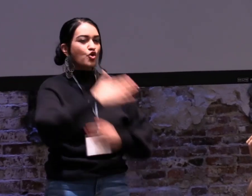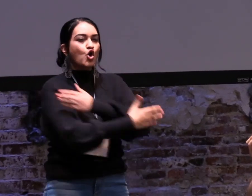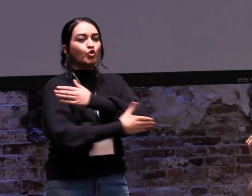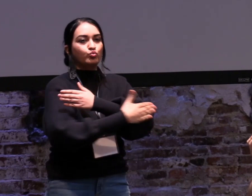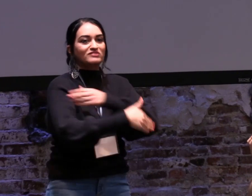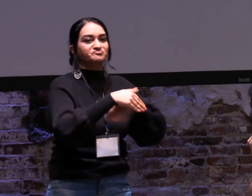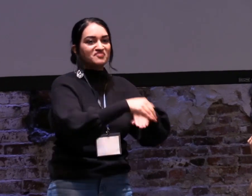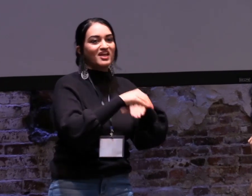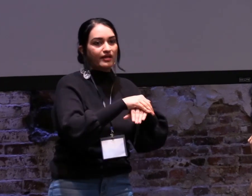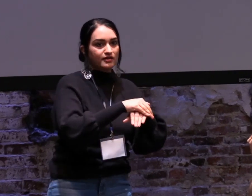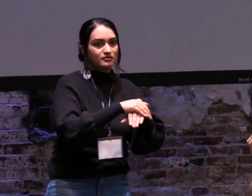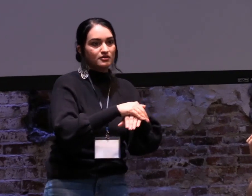England, like the country.